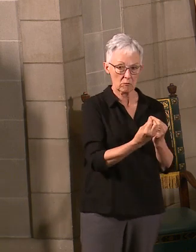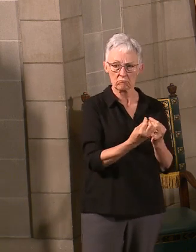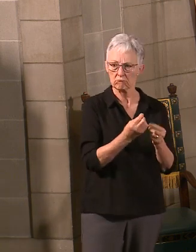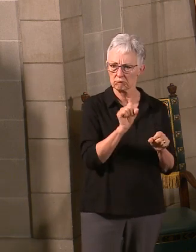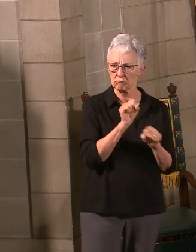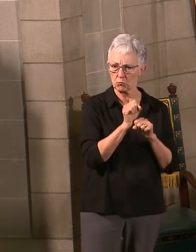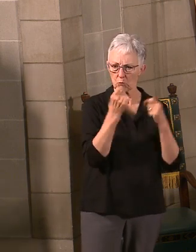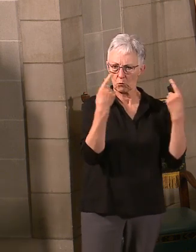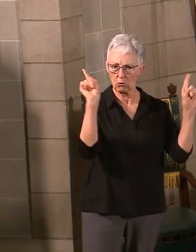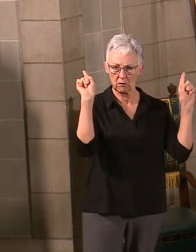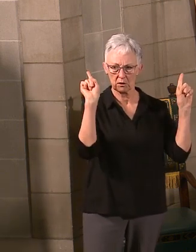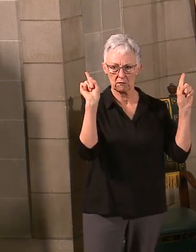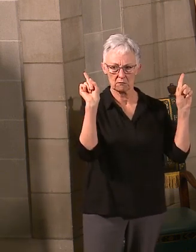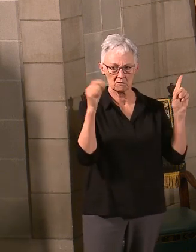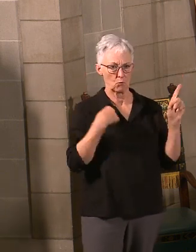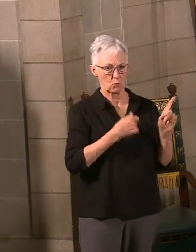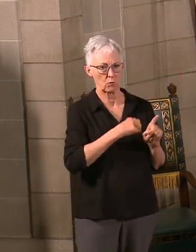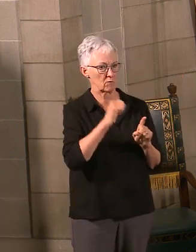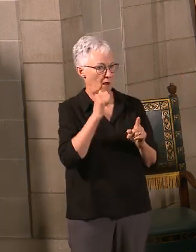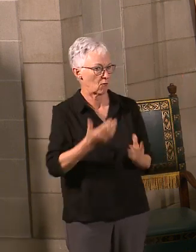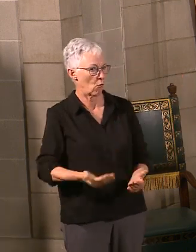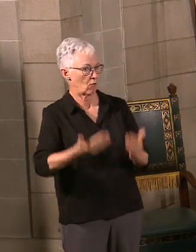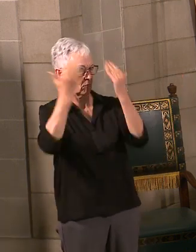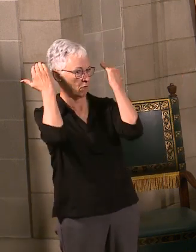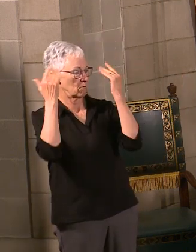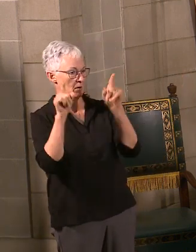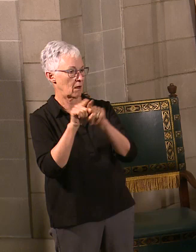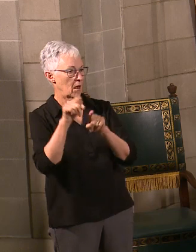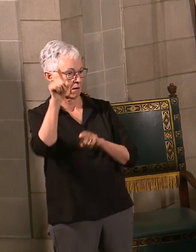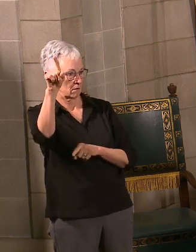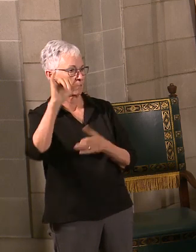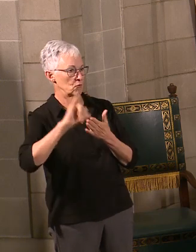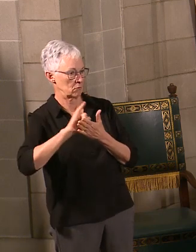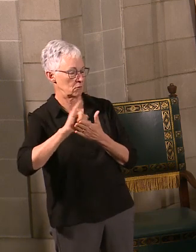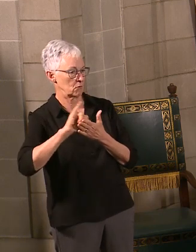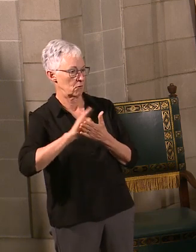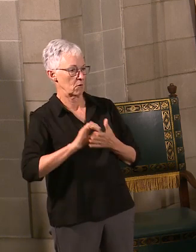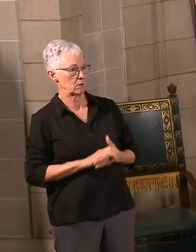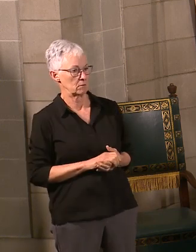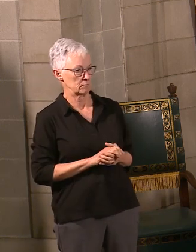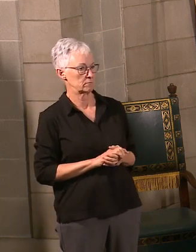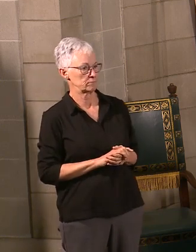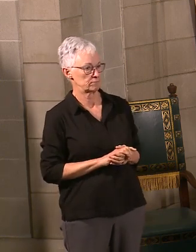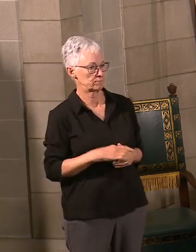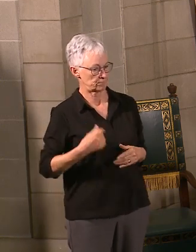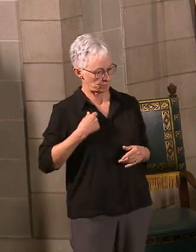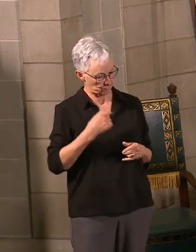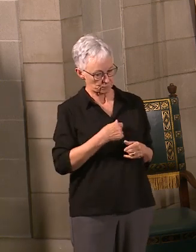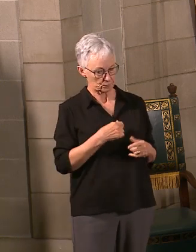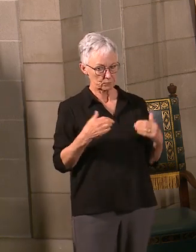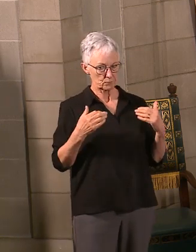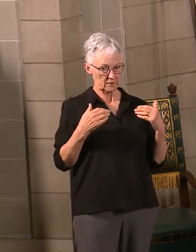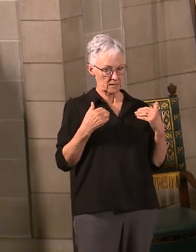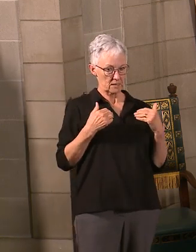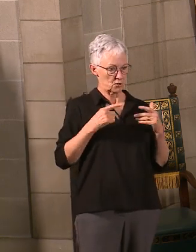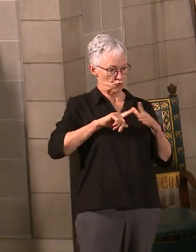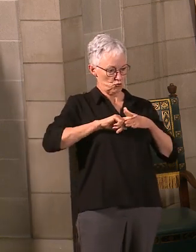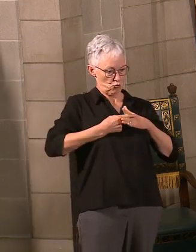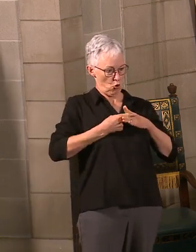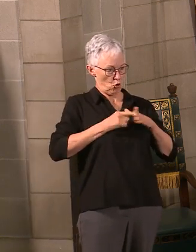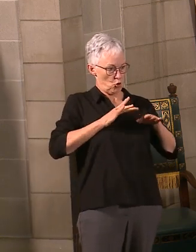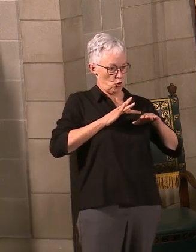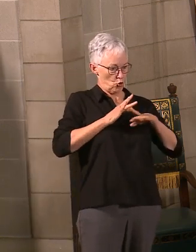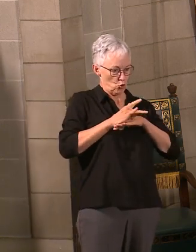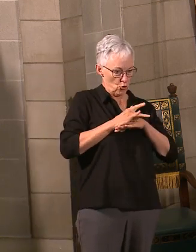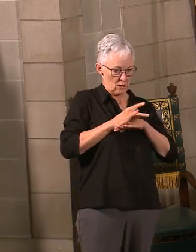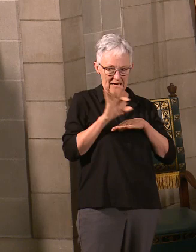way a state like New York did. So because we moved earlier relative to when we had the virus here in our state,